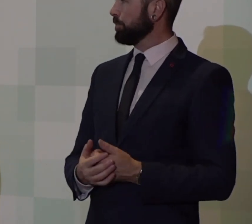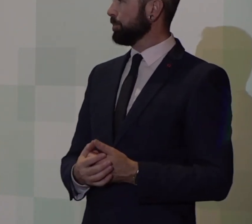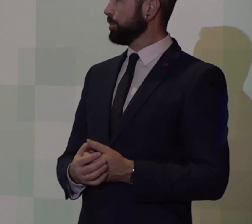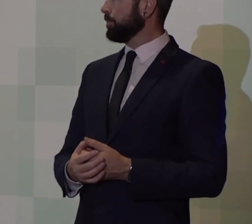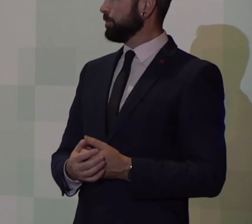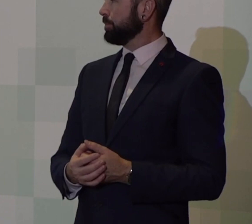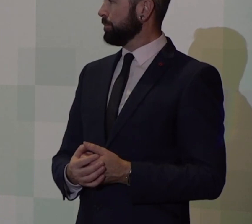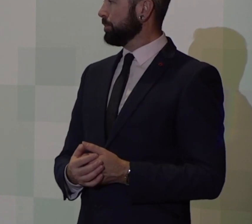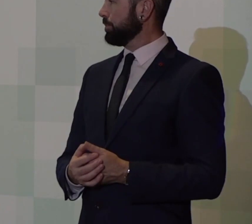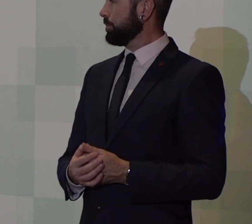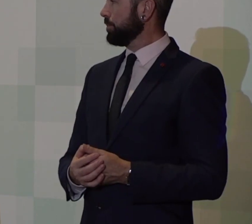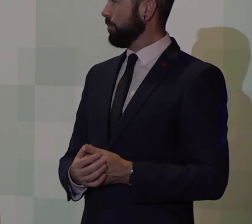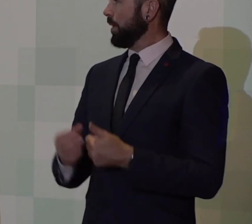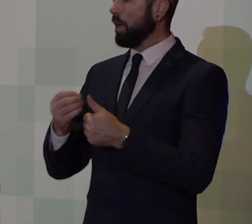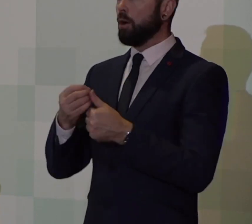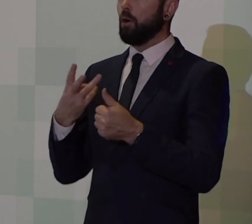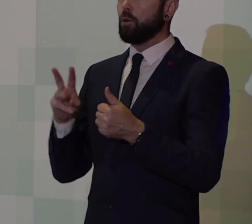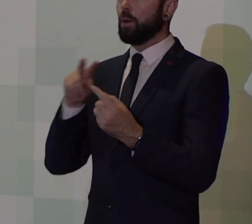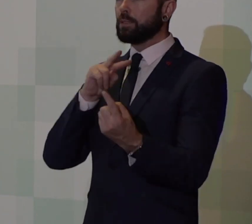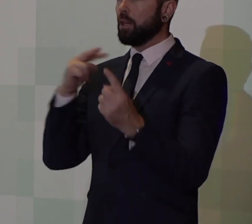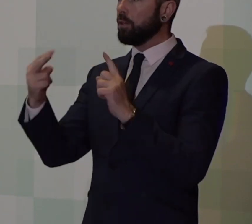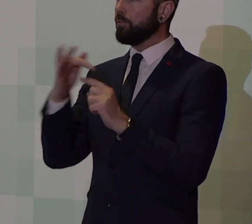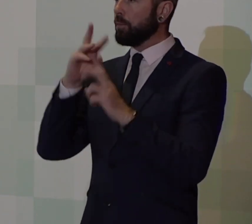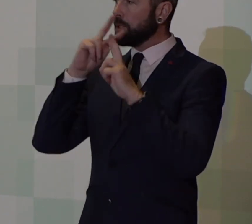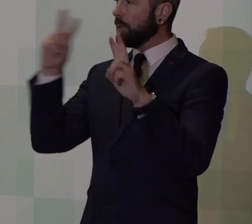Another way to look at it is from the point of view